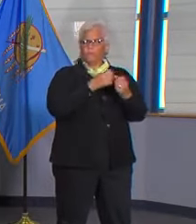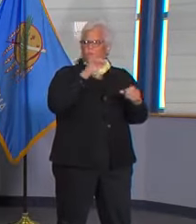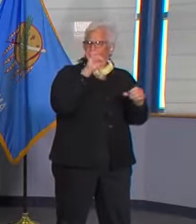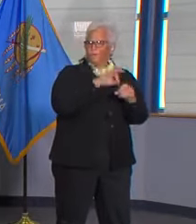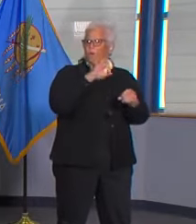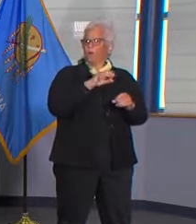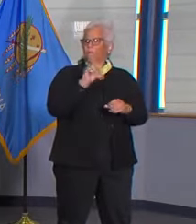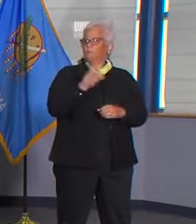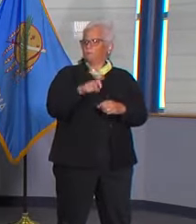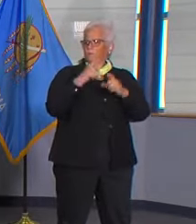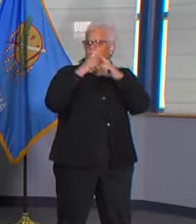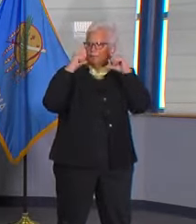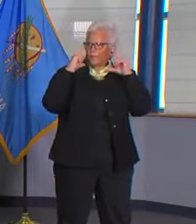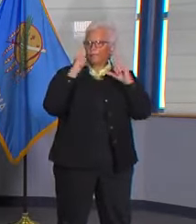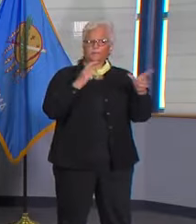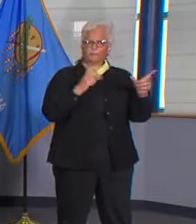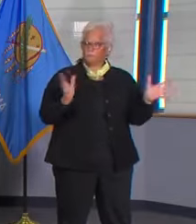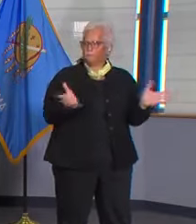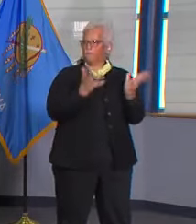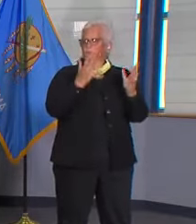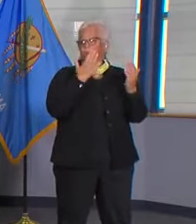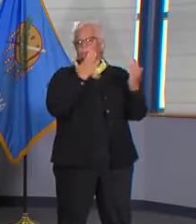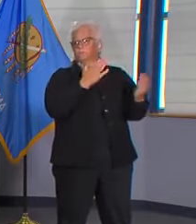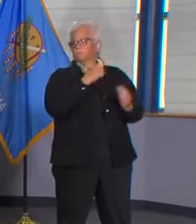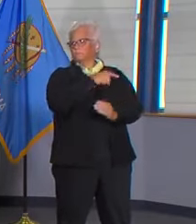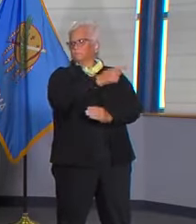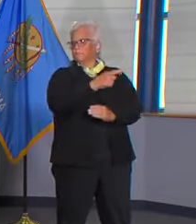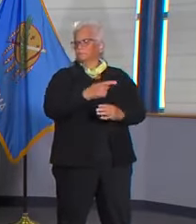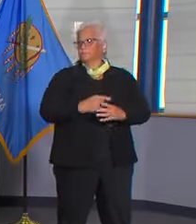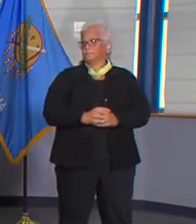Tulsa County to have the courage to do that. So